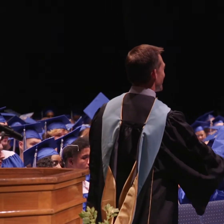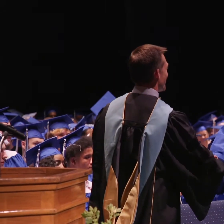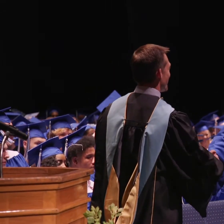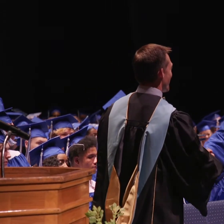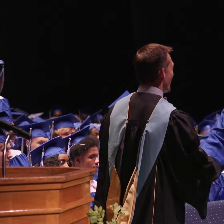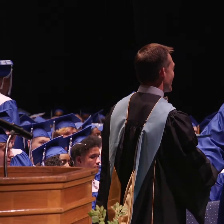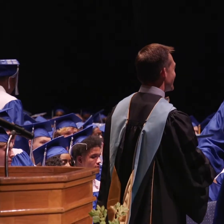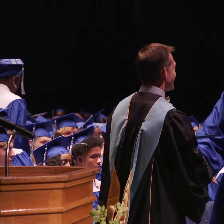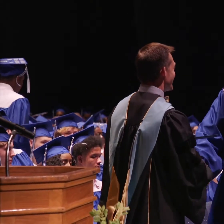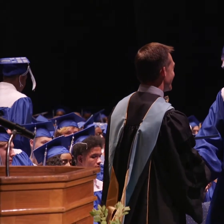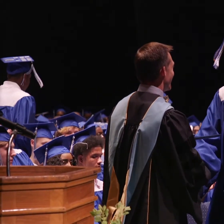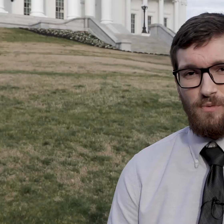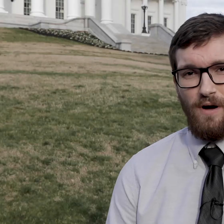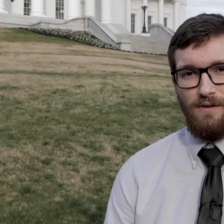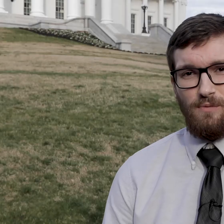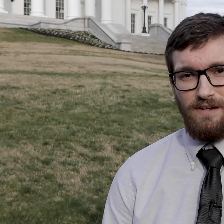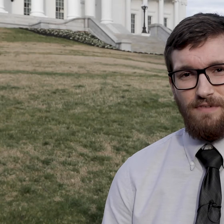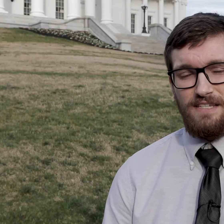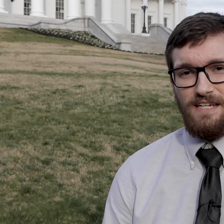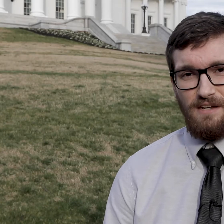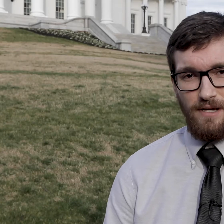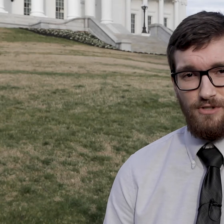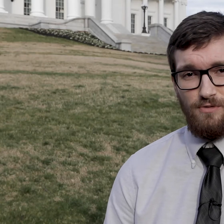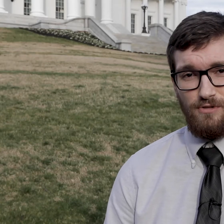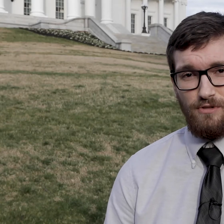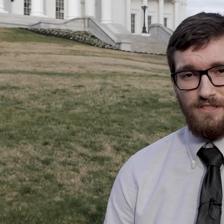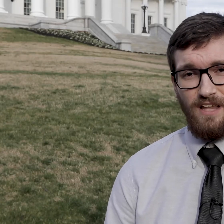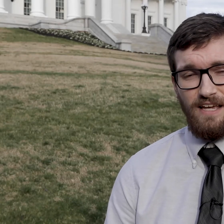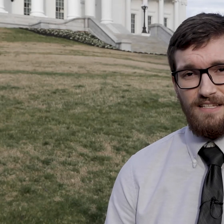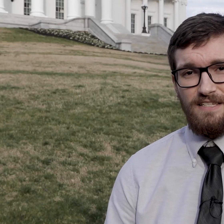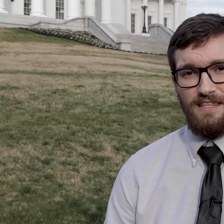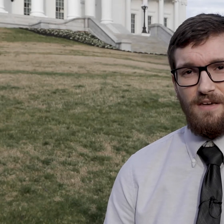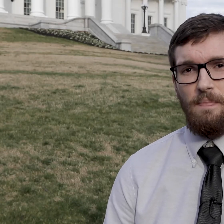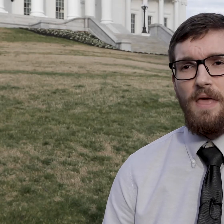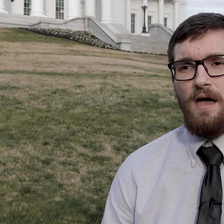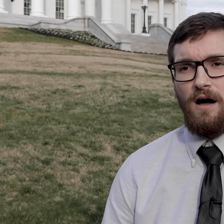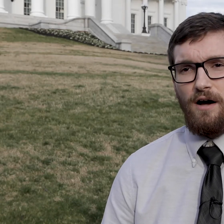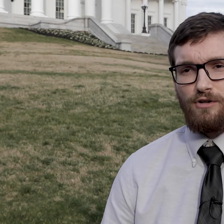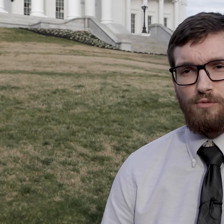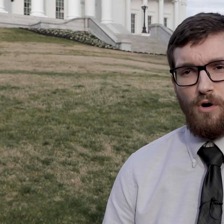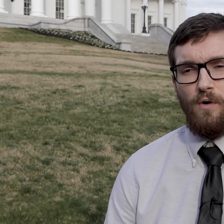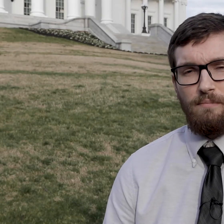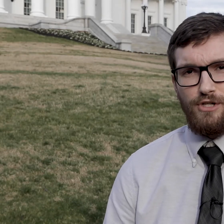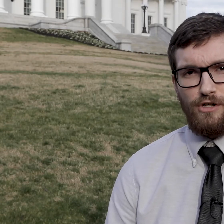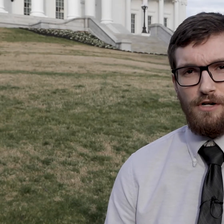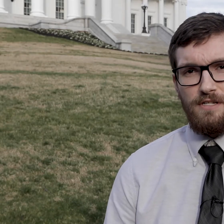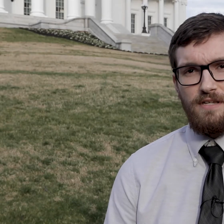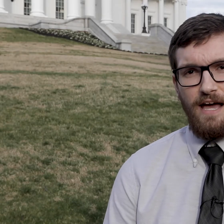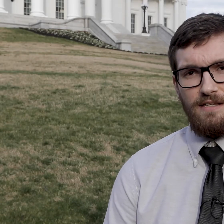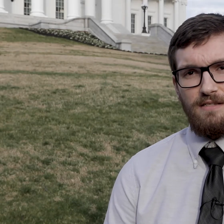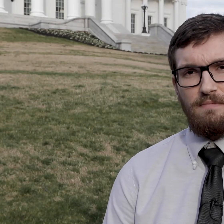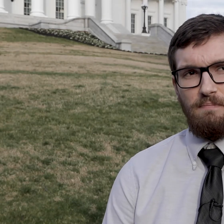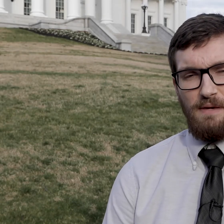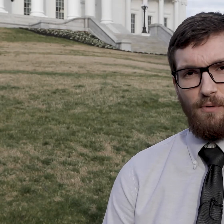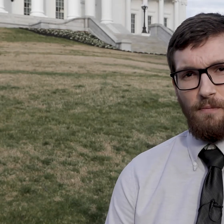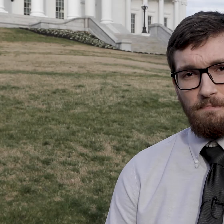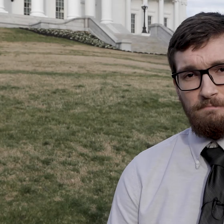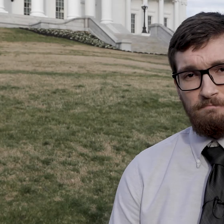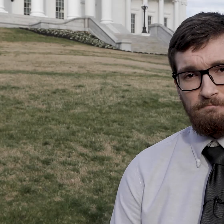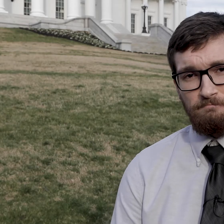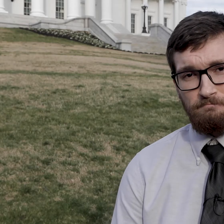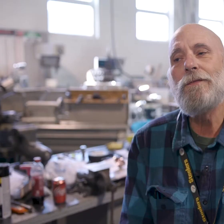or wherever they end up at. That's what reinvesting into my students looks like, is seeing them grow and mature as